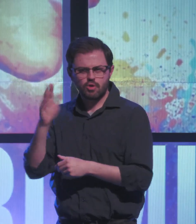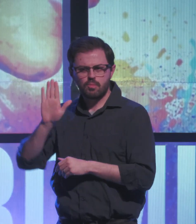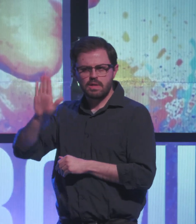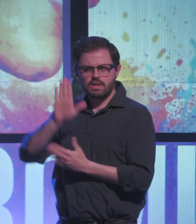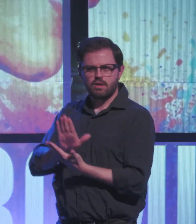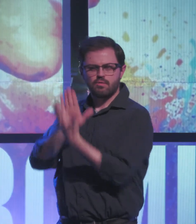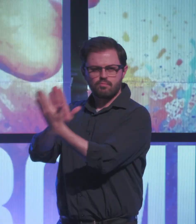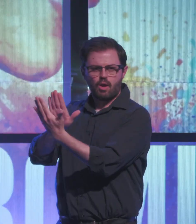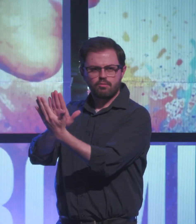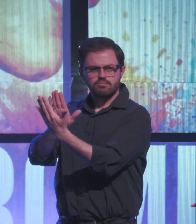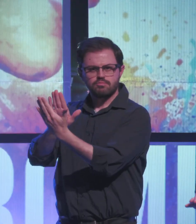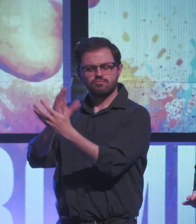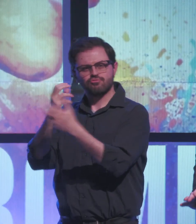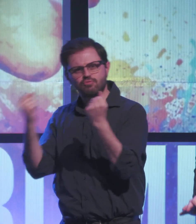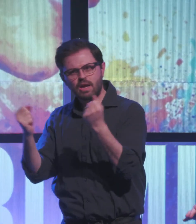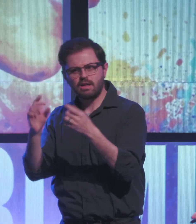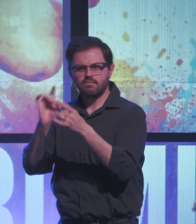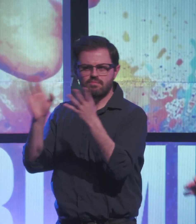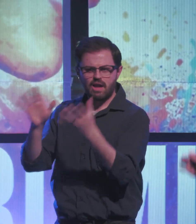Okay.